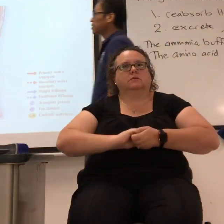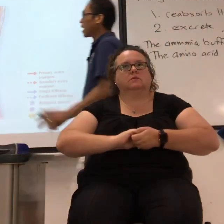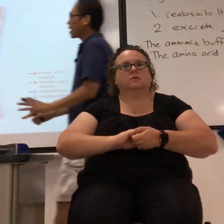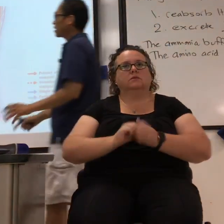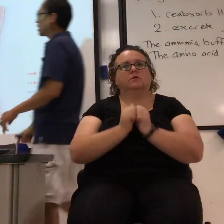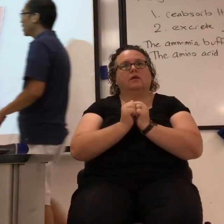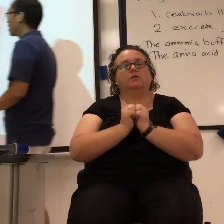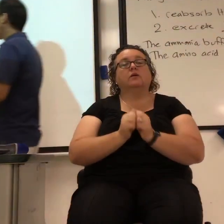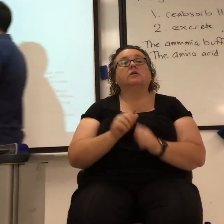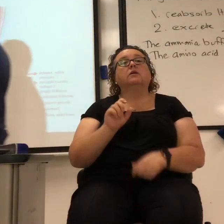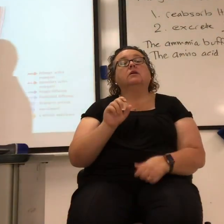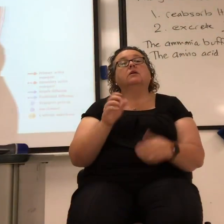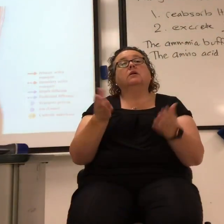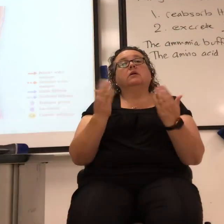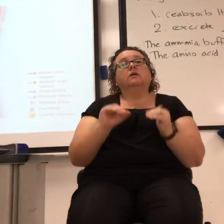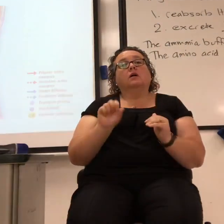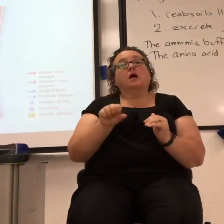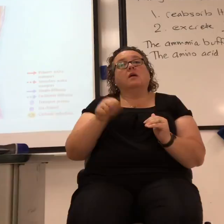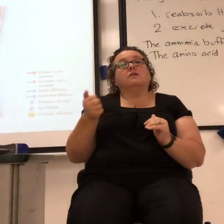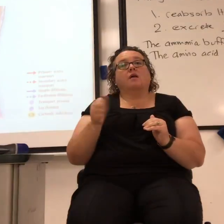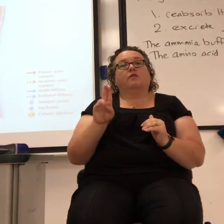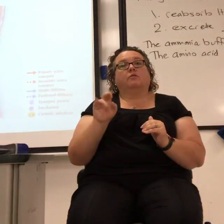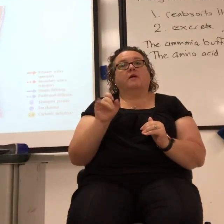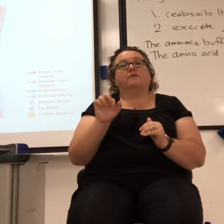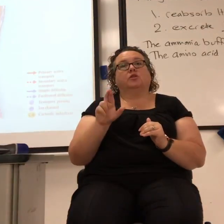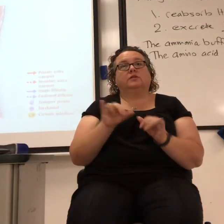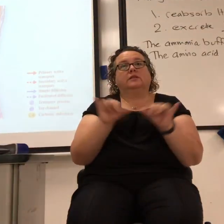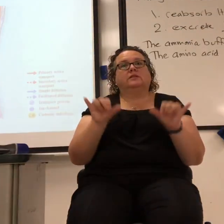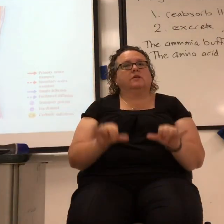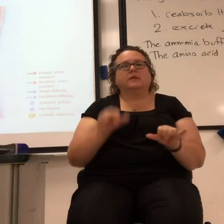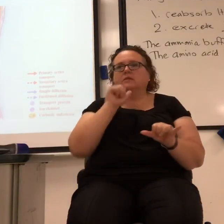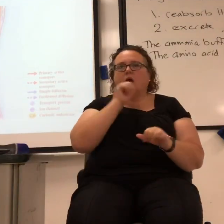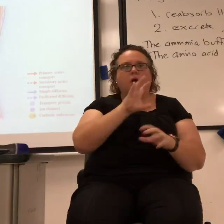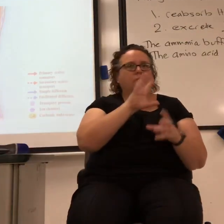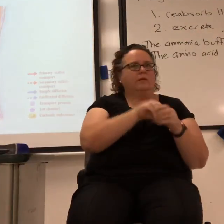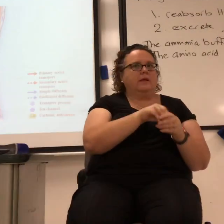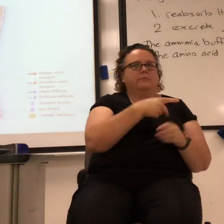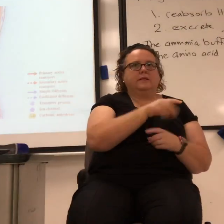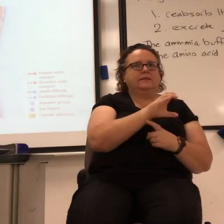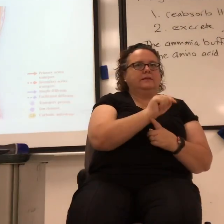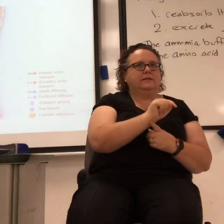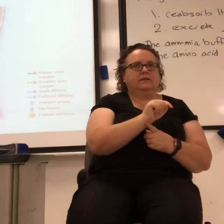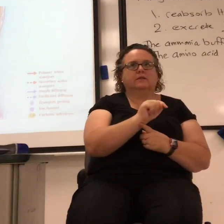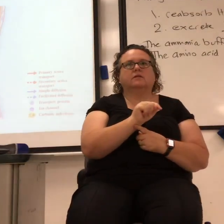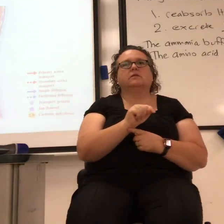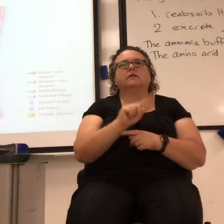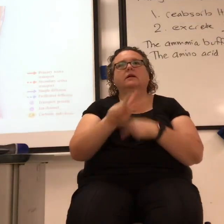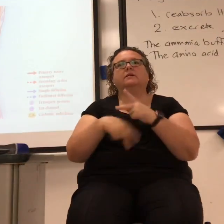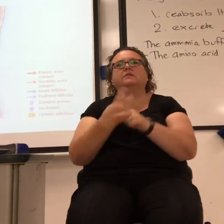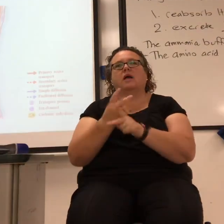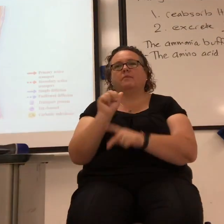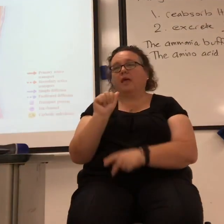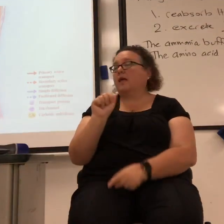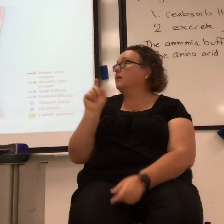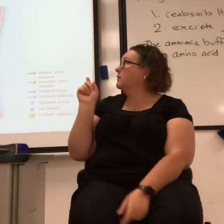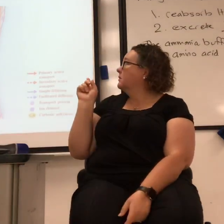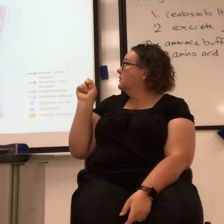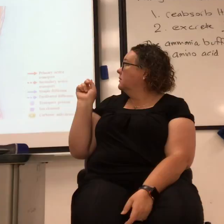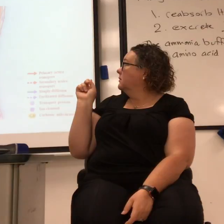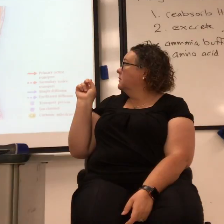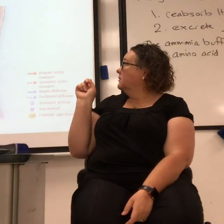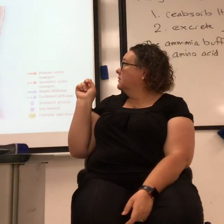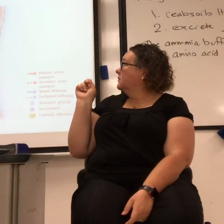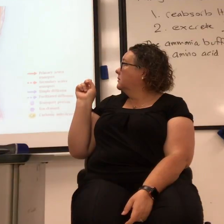system. This is not in the PCT. This says type A intercalated cell of collecting duct. So this is a